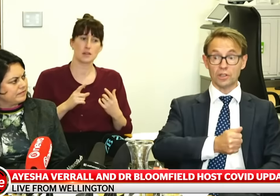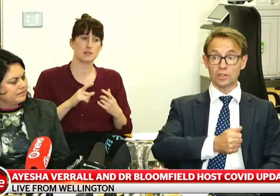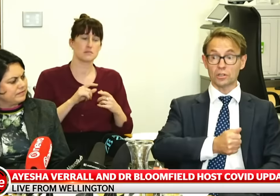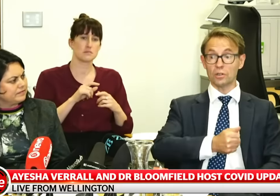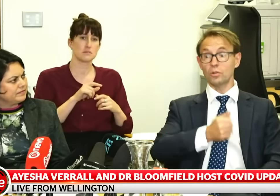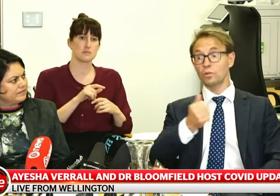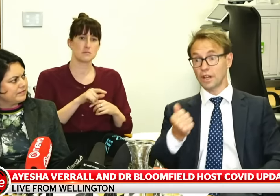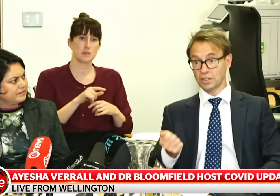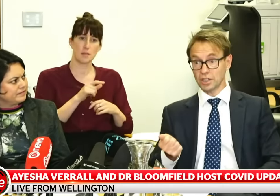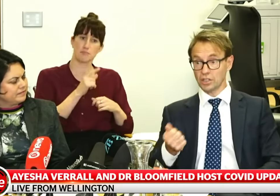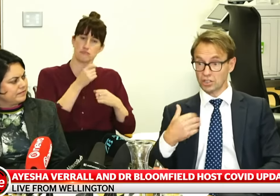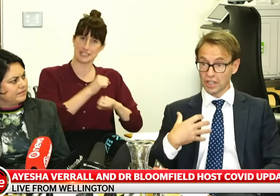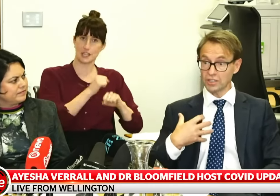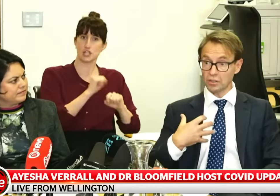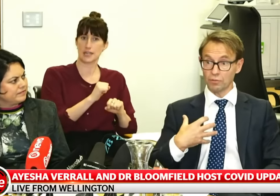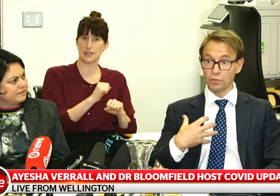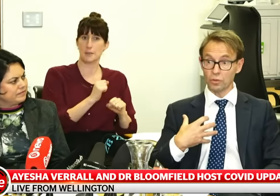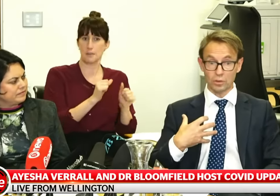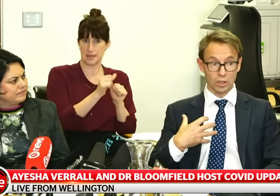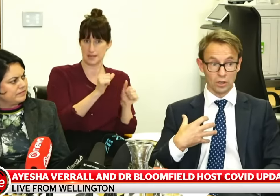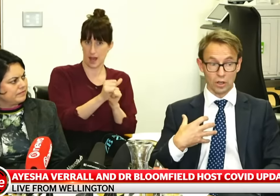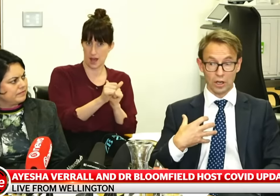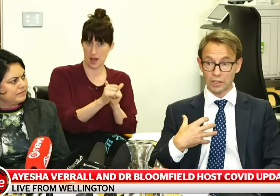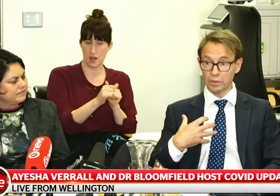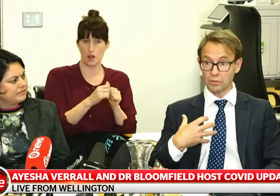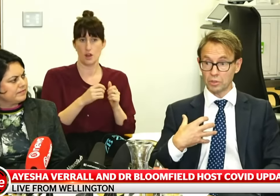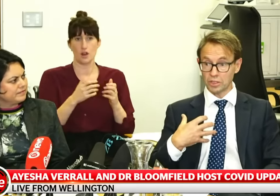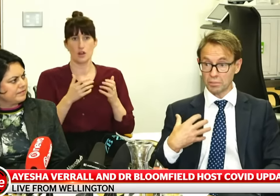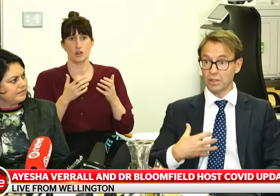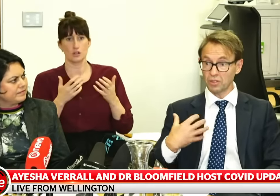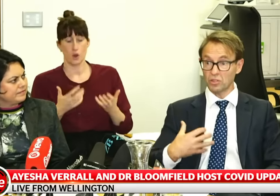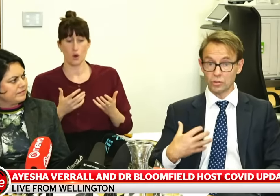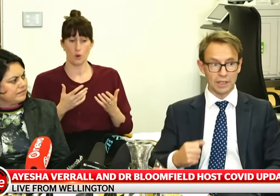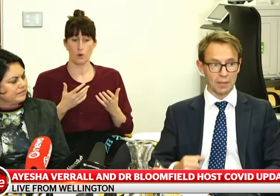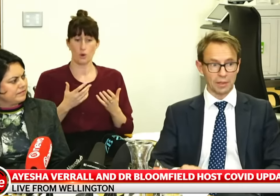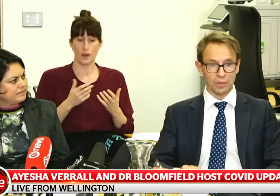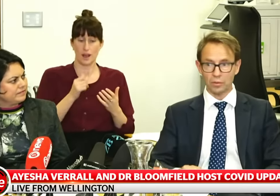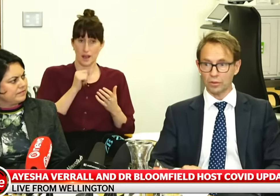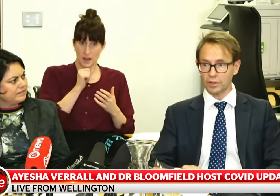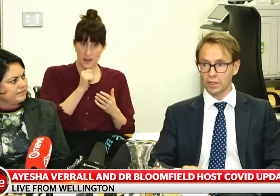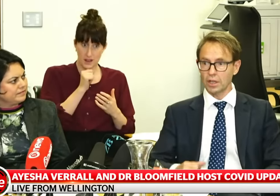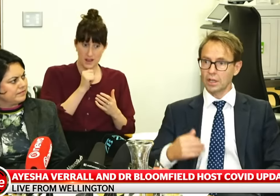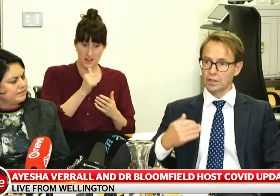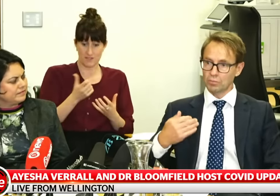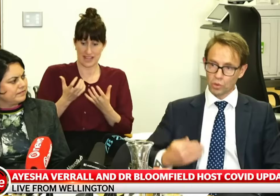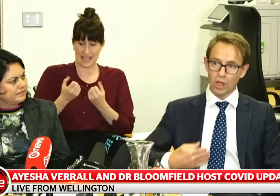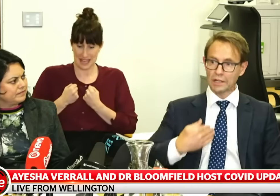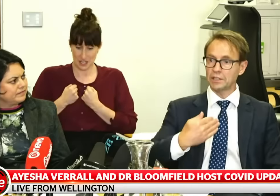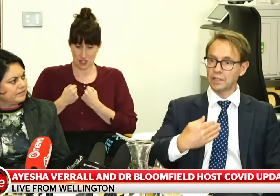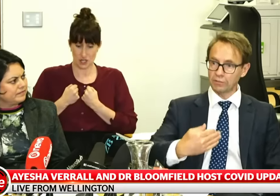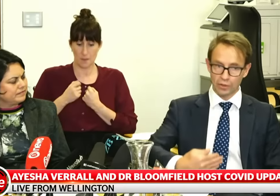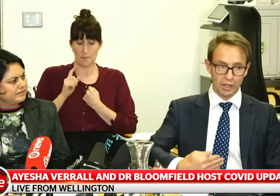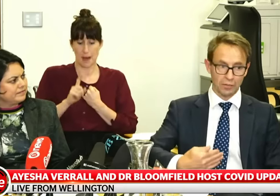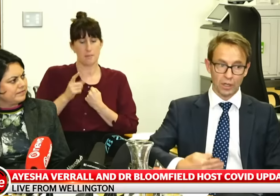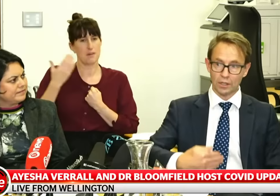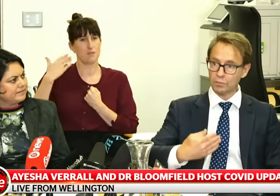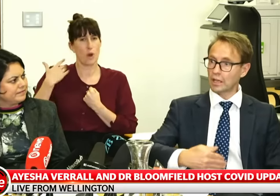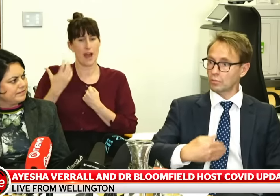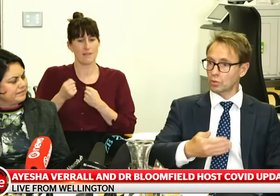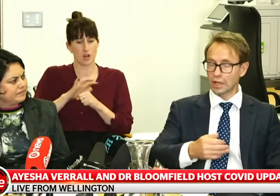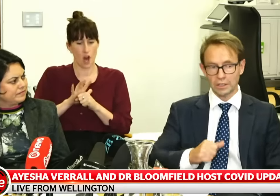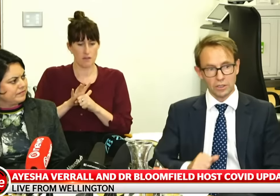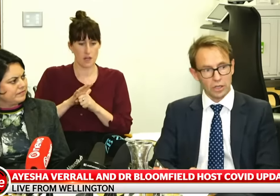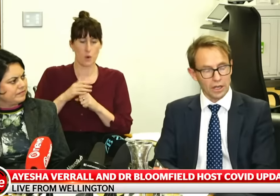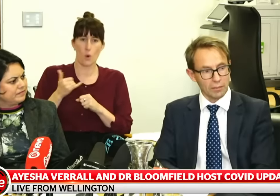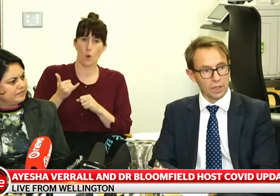prior infection or vaccination does confer a high degree of immunity, but if you do become unwell with it, more likely to get very unwell